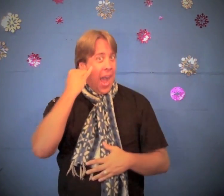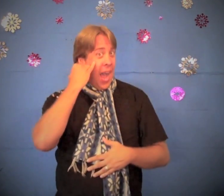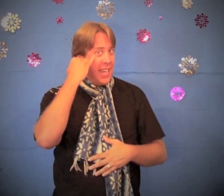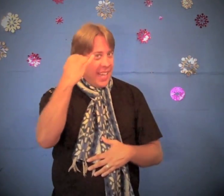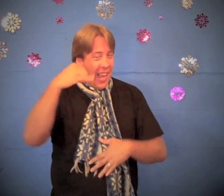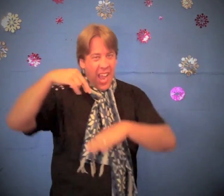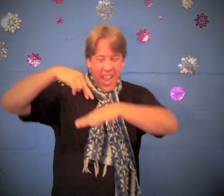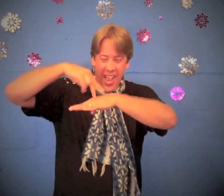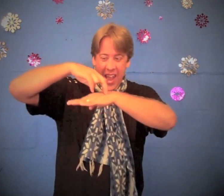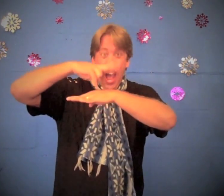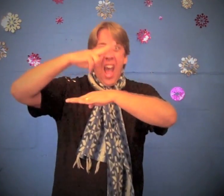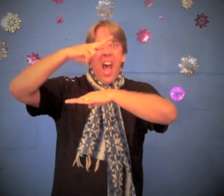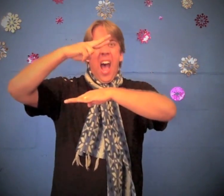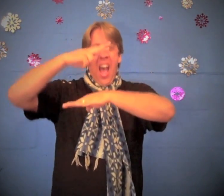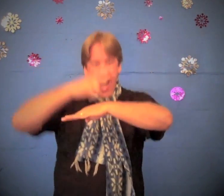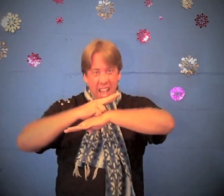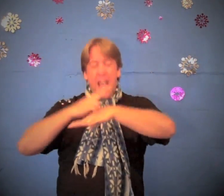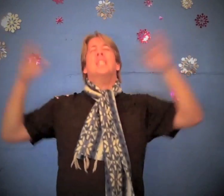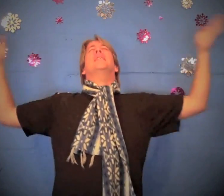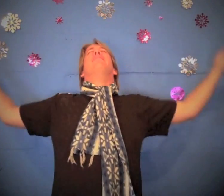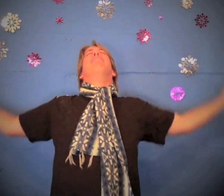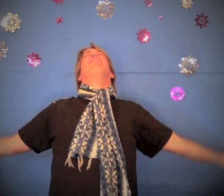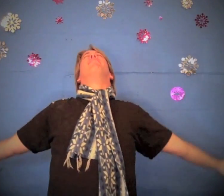And he made angels.